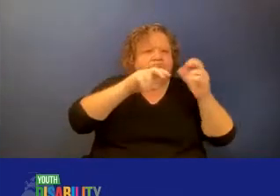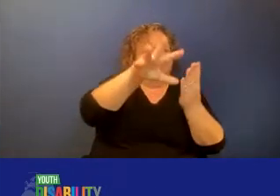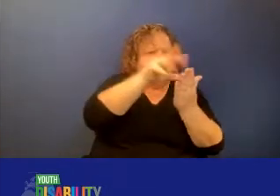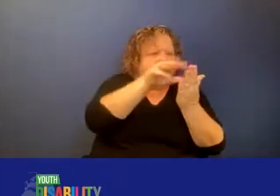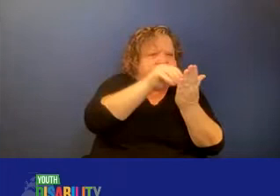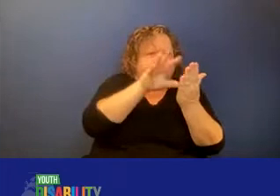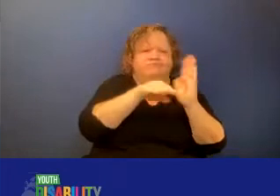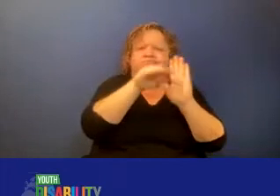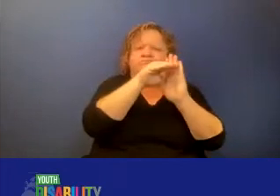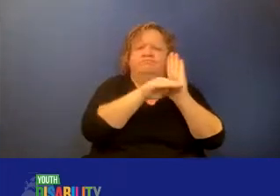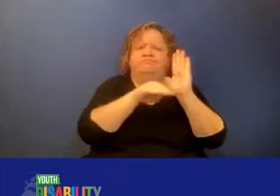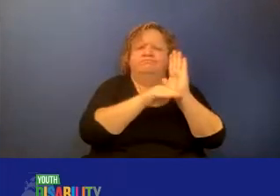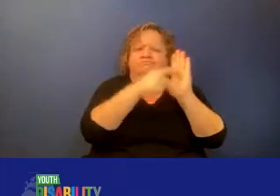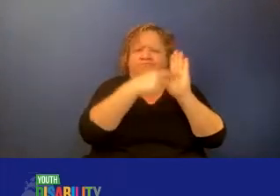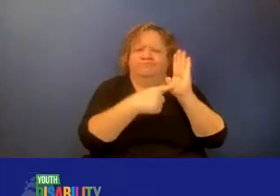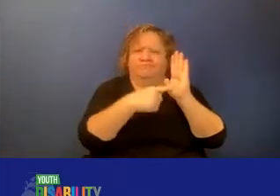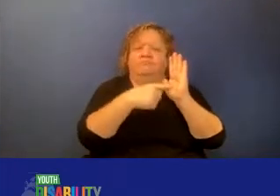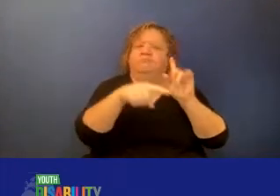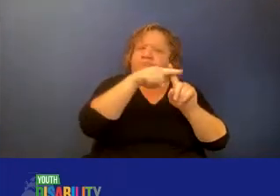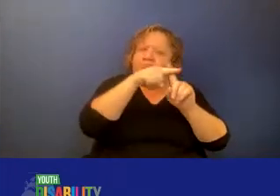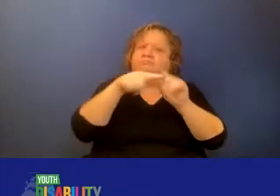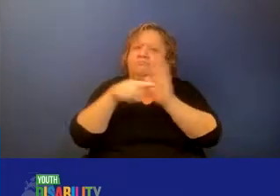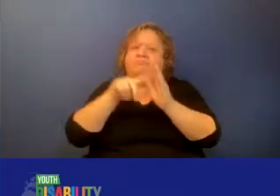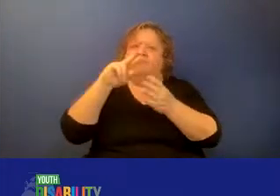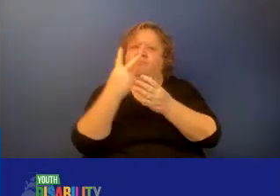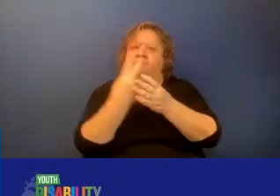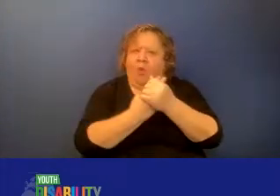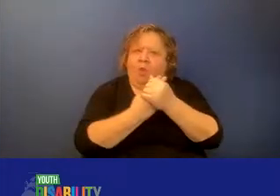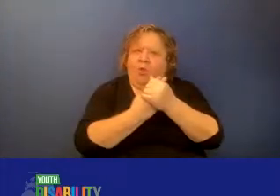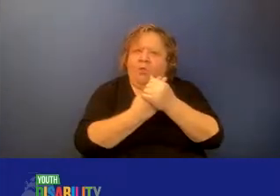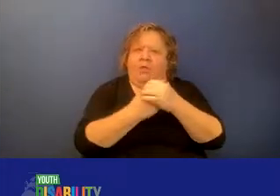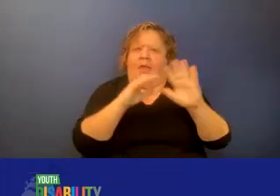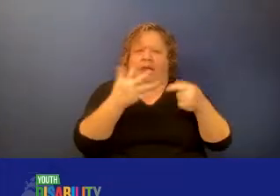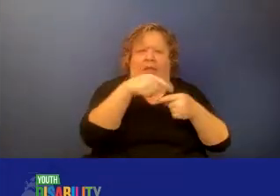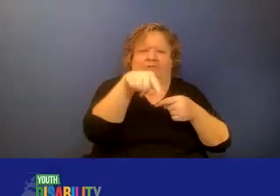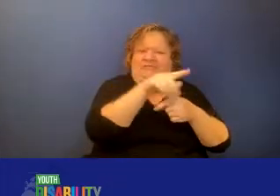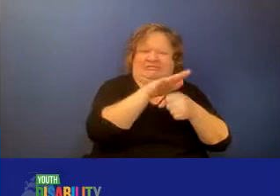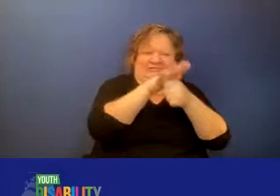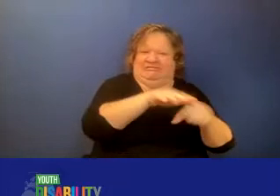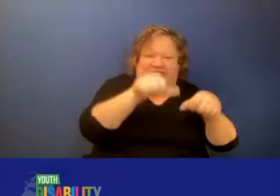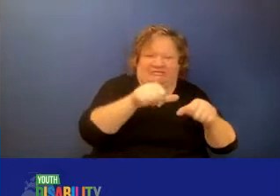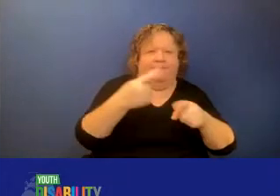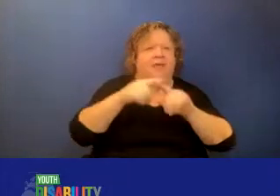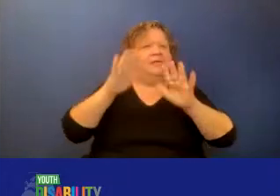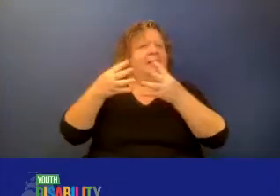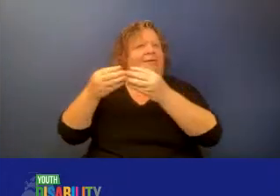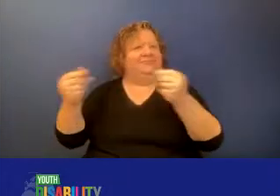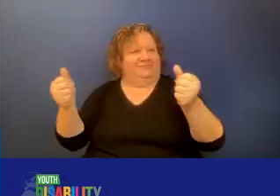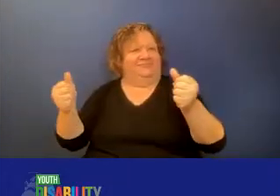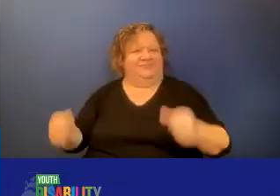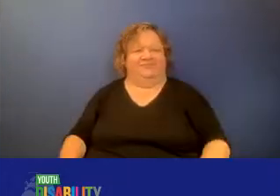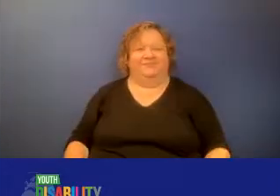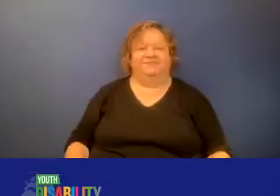with disabilities and other excluded groups, and has developed tools to measure attitudes and